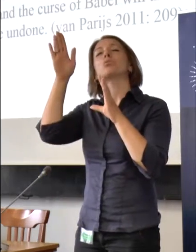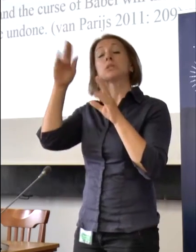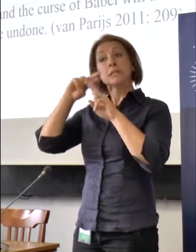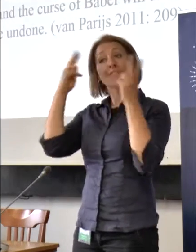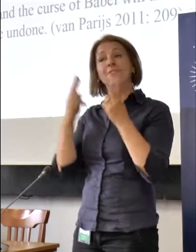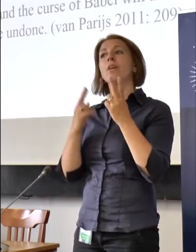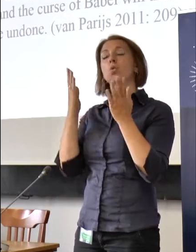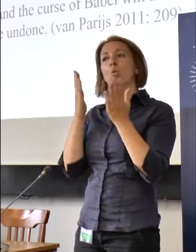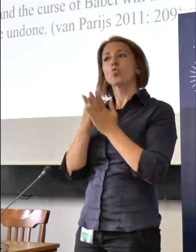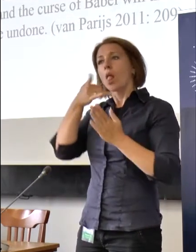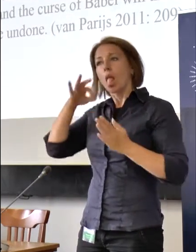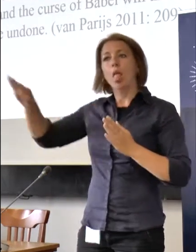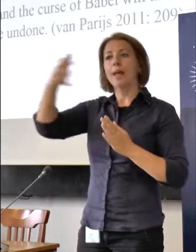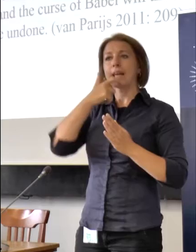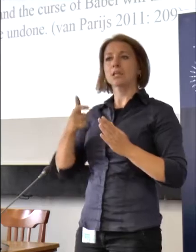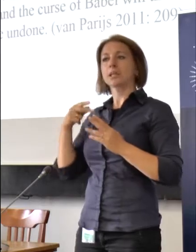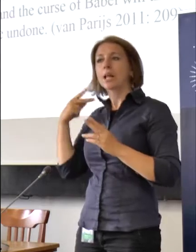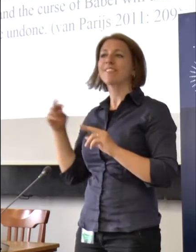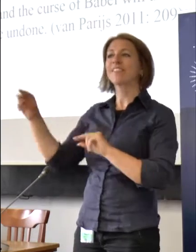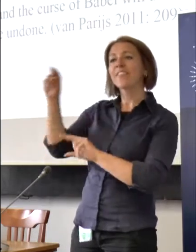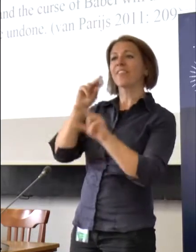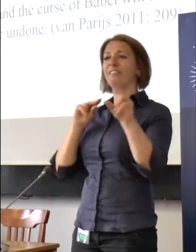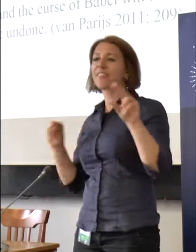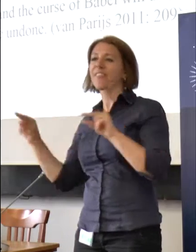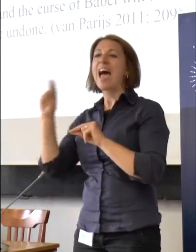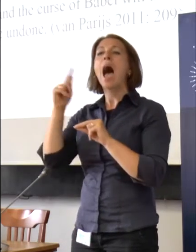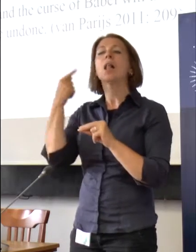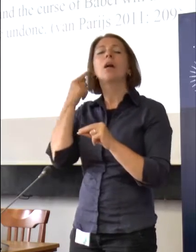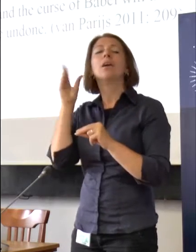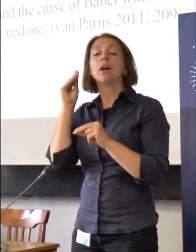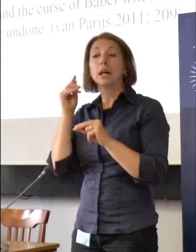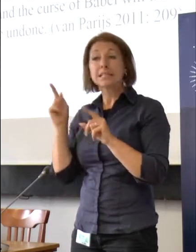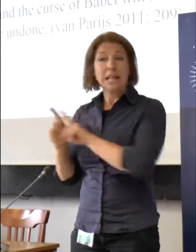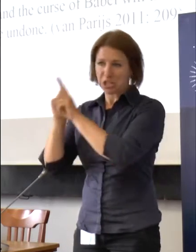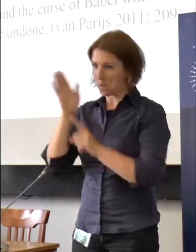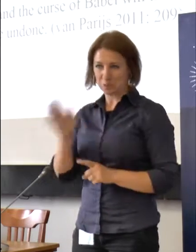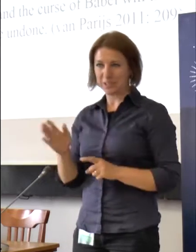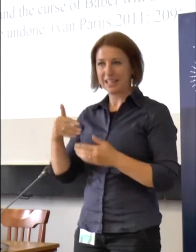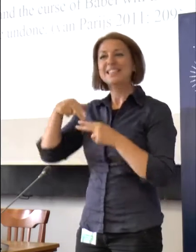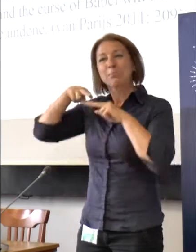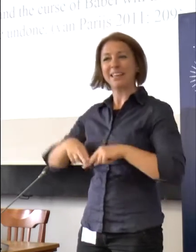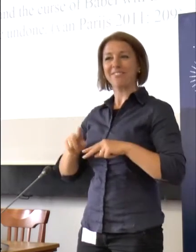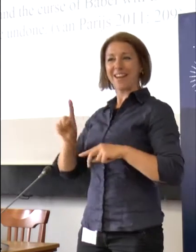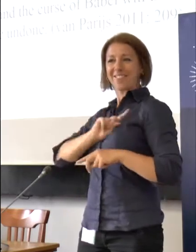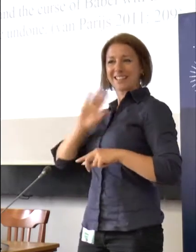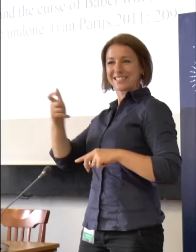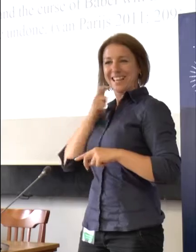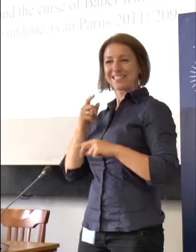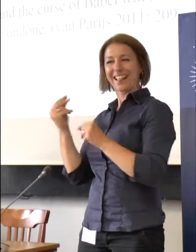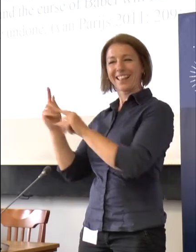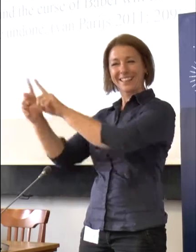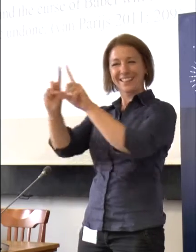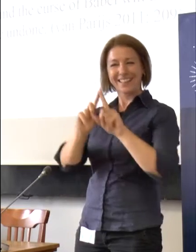says, might one day, so the peculiar yet intelligible accent, he doesn't mean the English accent, he means the accent in English. A peculiar